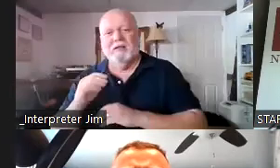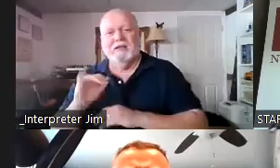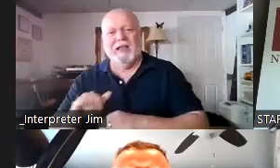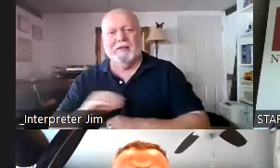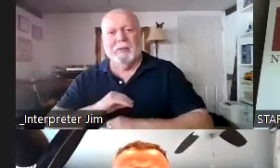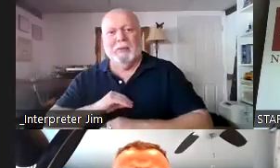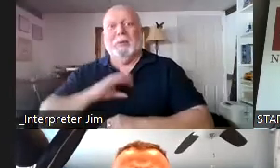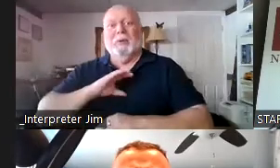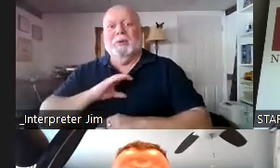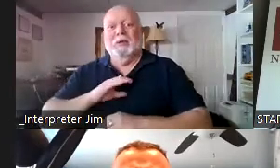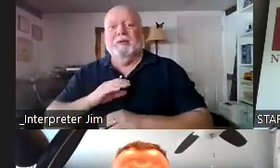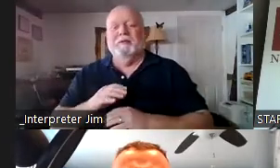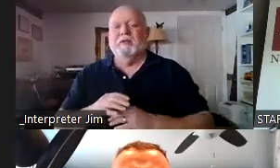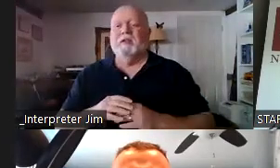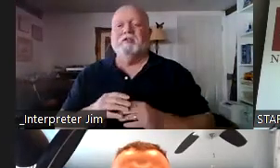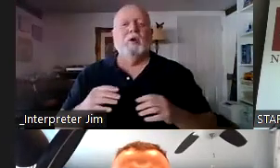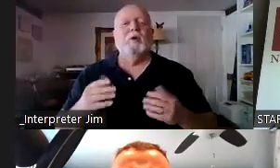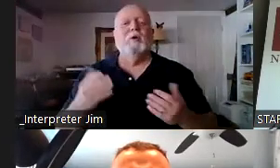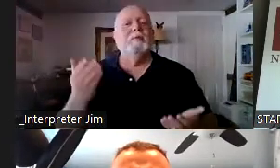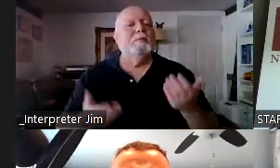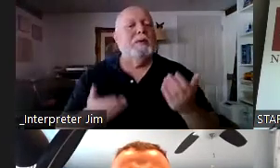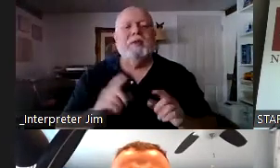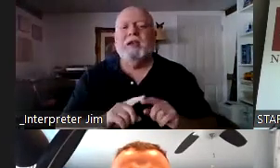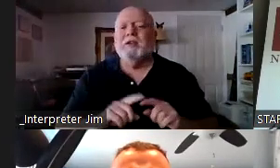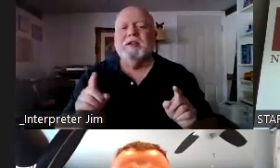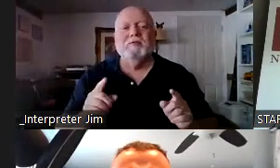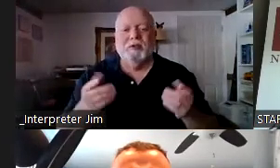may be different things, maybe different substances or behaviors, but